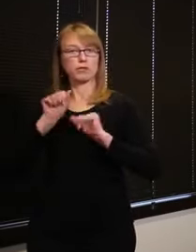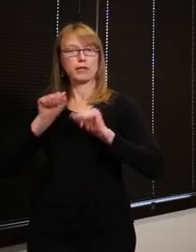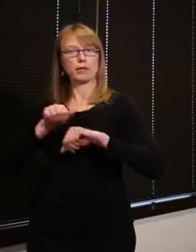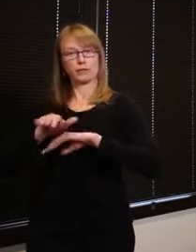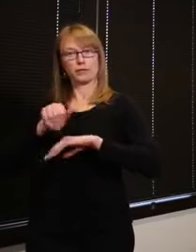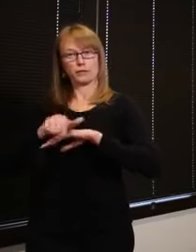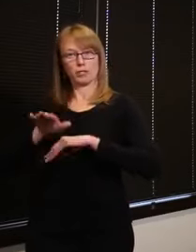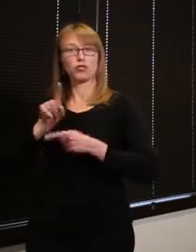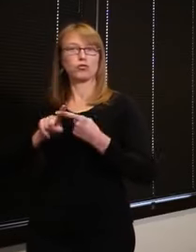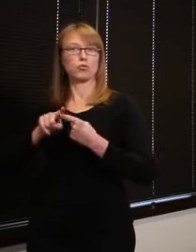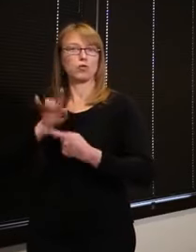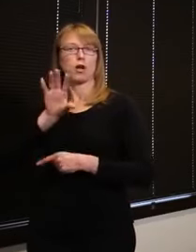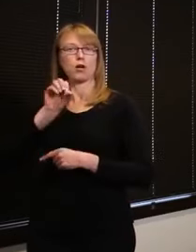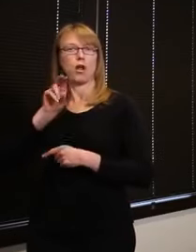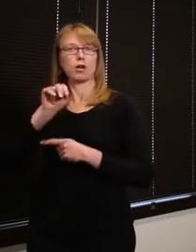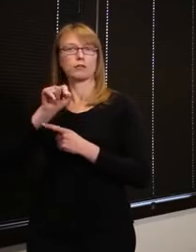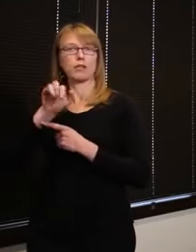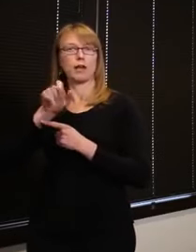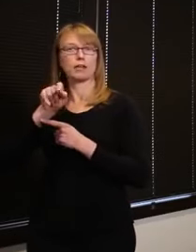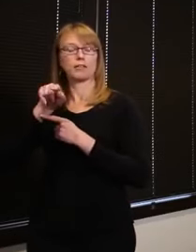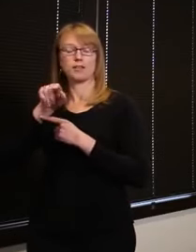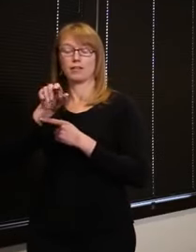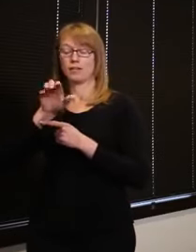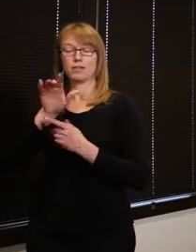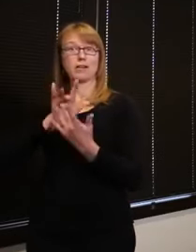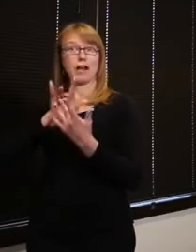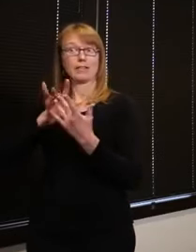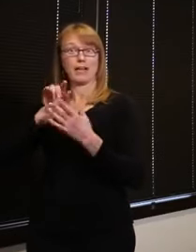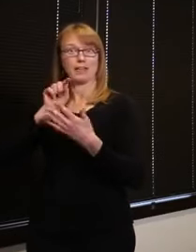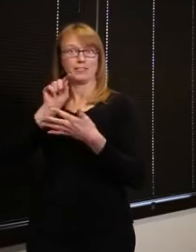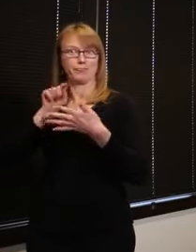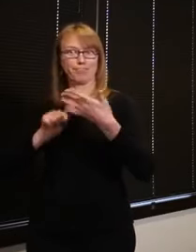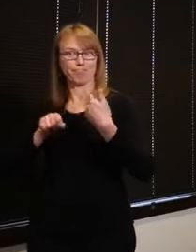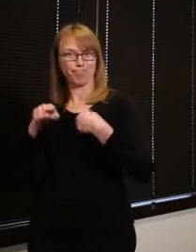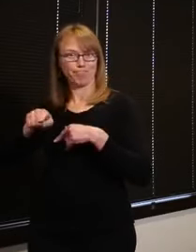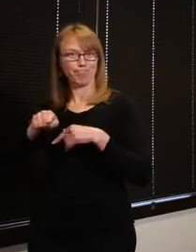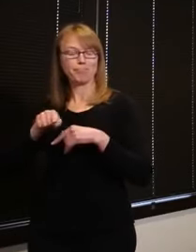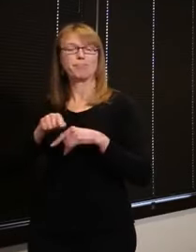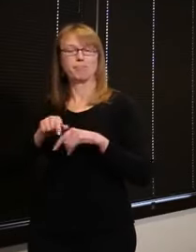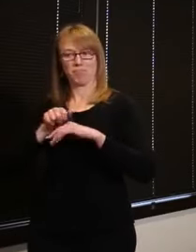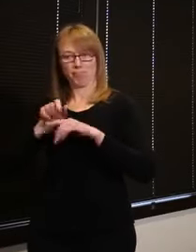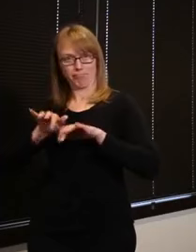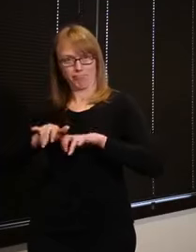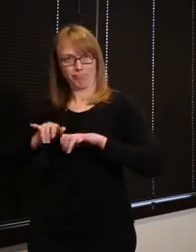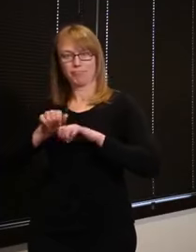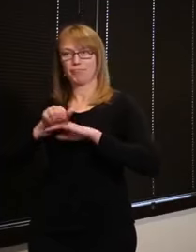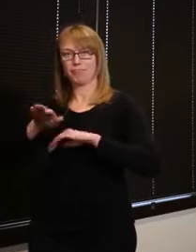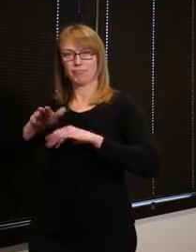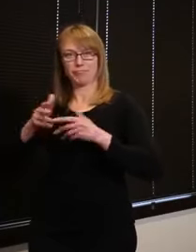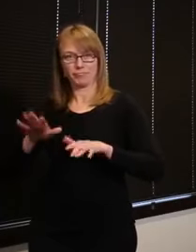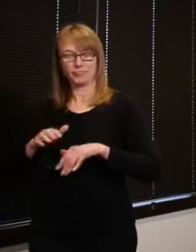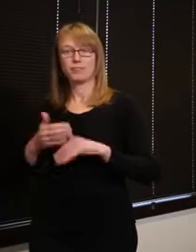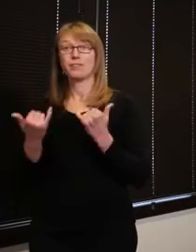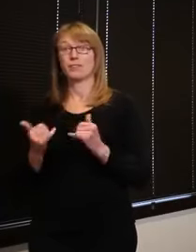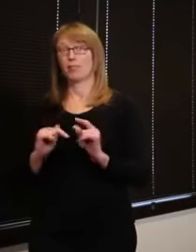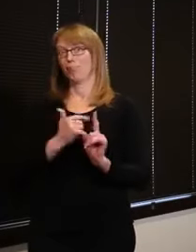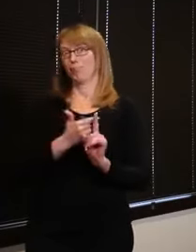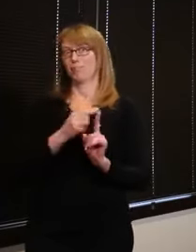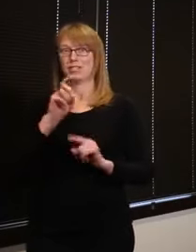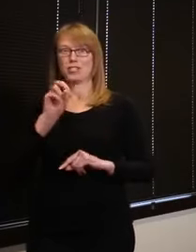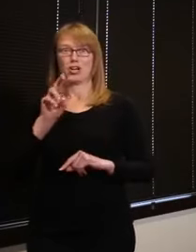briefing or as quickly as possible after it concludes. I'll now turn the briefing over to Dr. Alex Garza. Thank